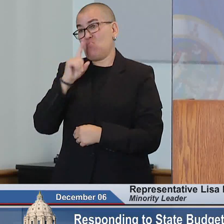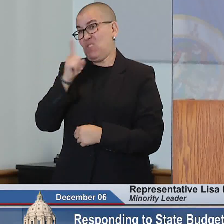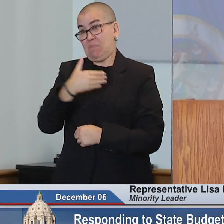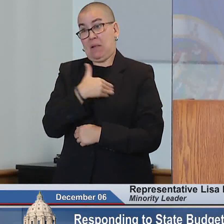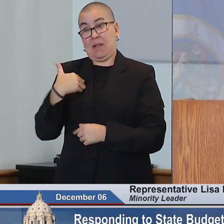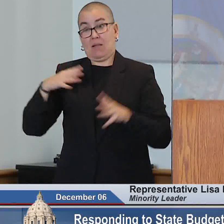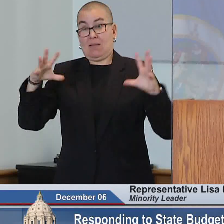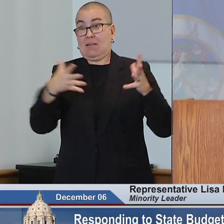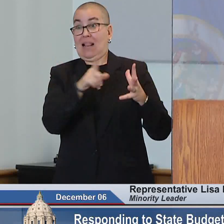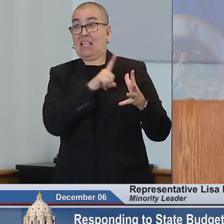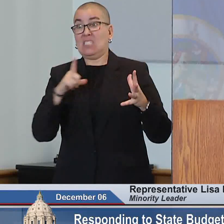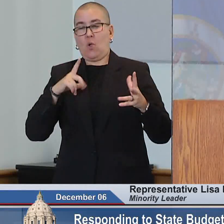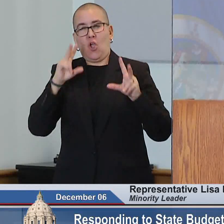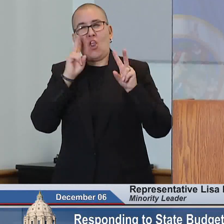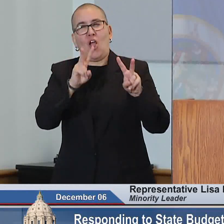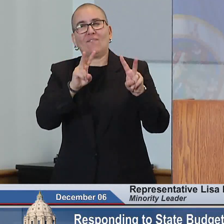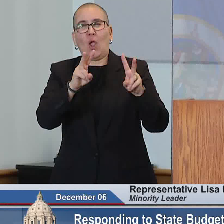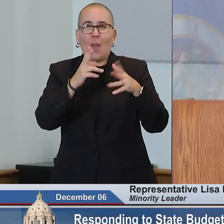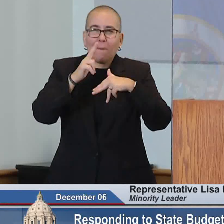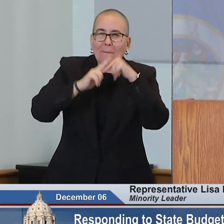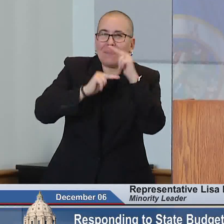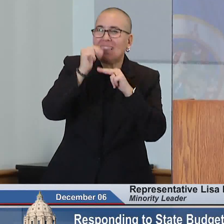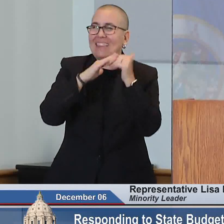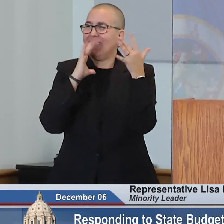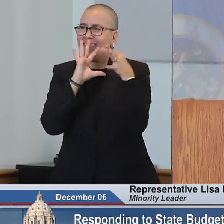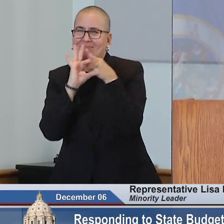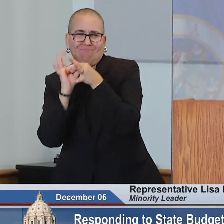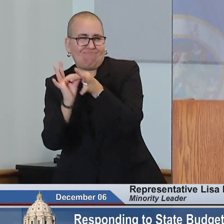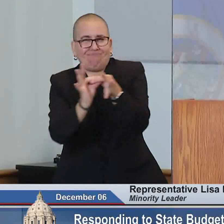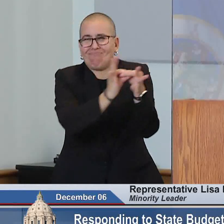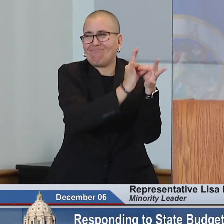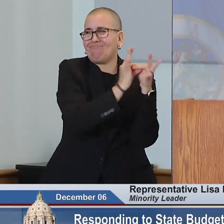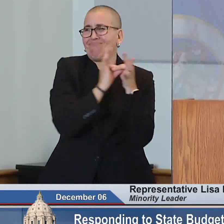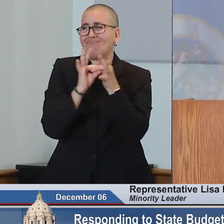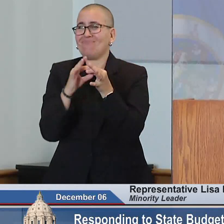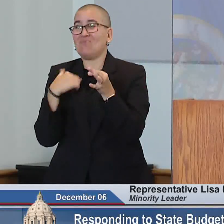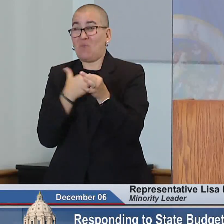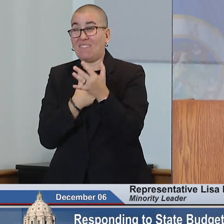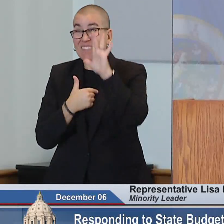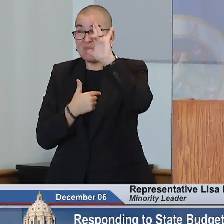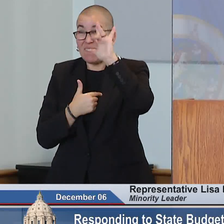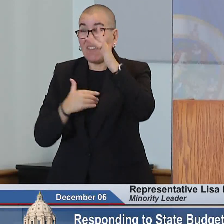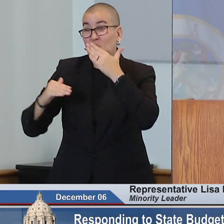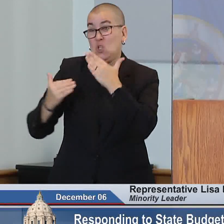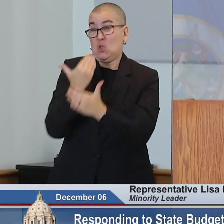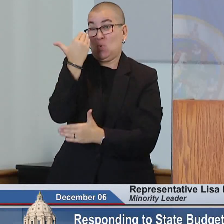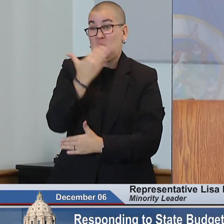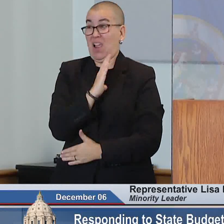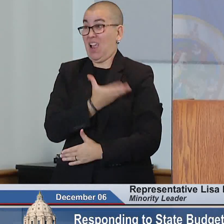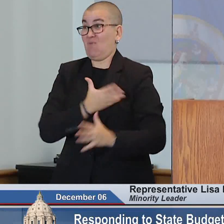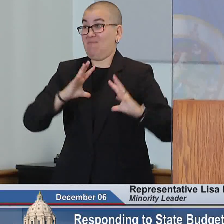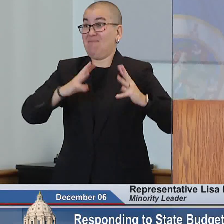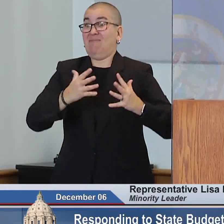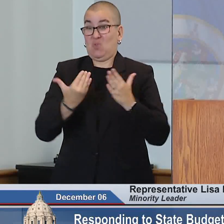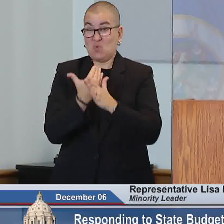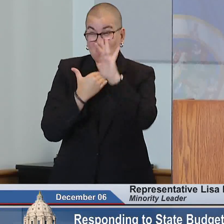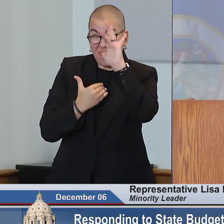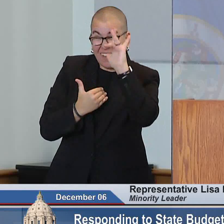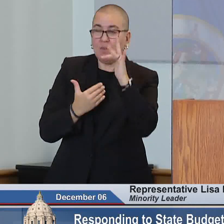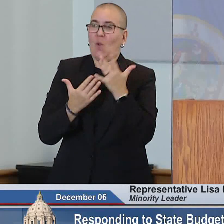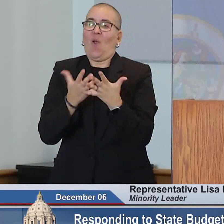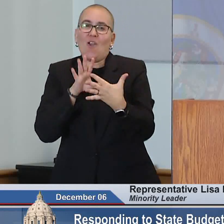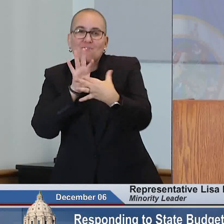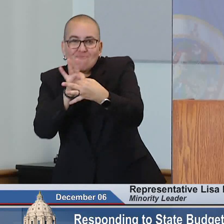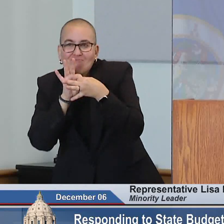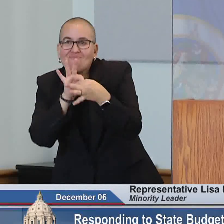relationships both with each other. We have 25 new members in our caucus. Building relationships with each other and then also